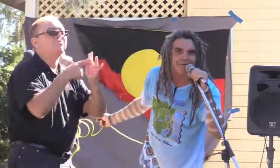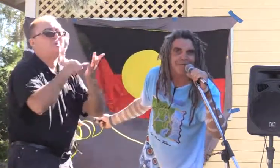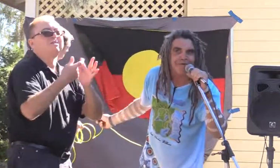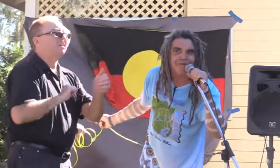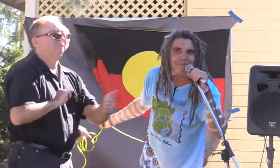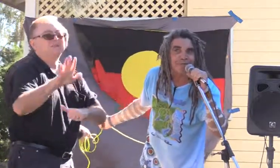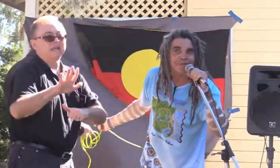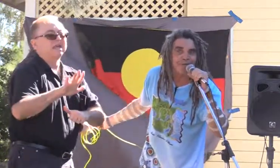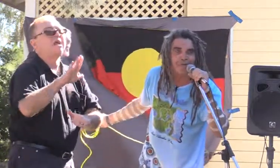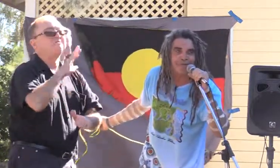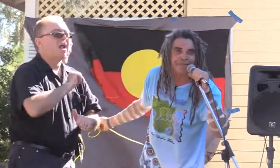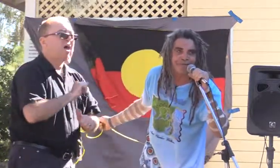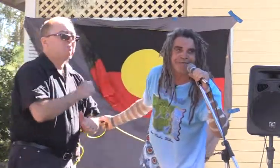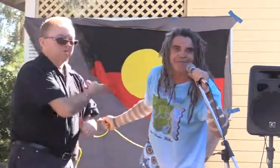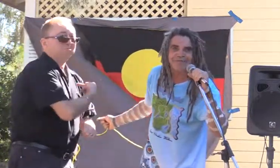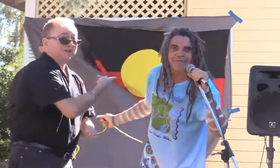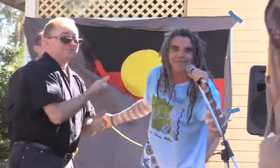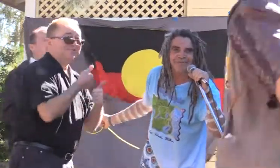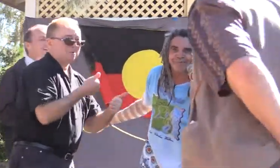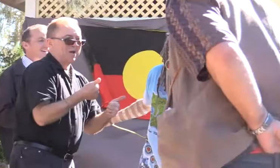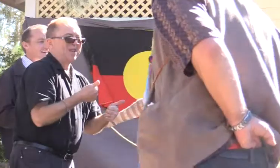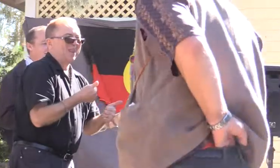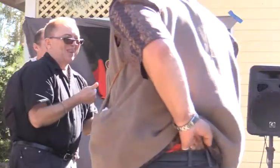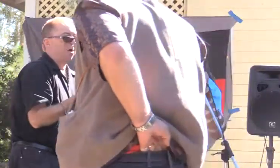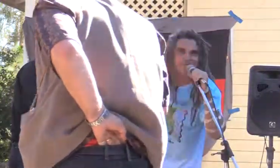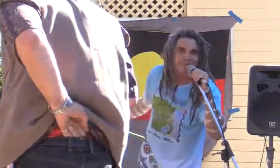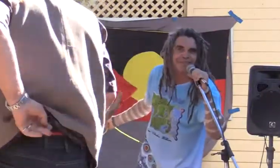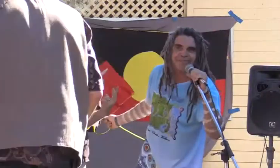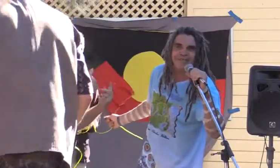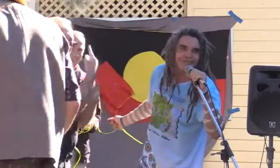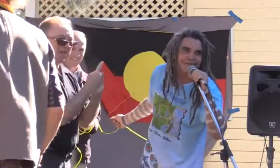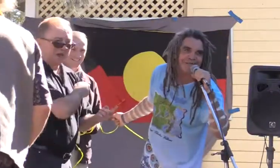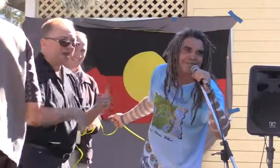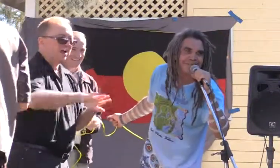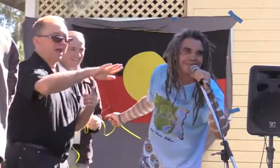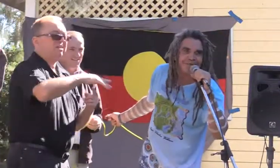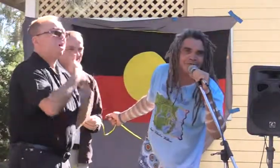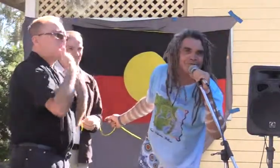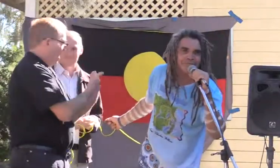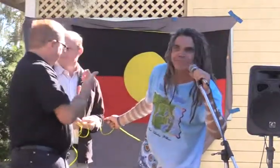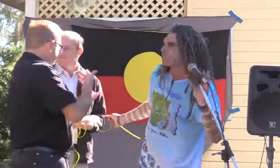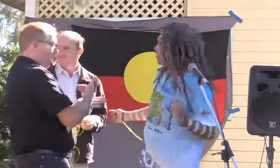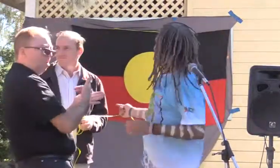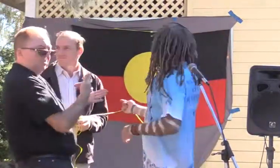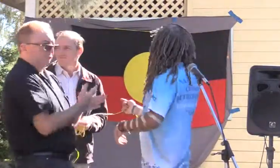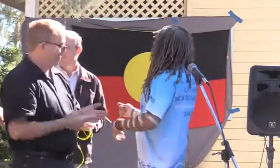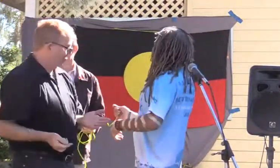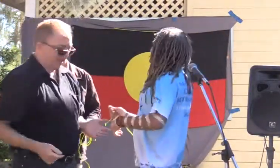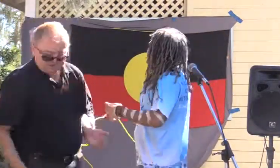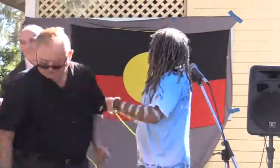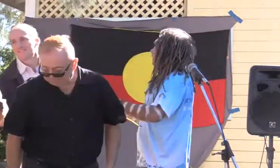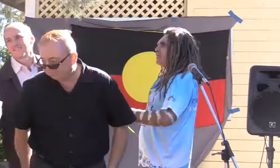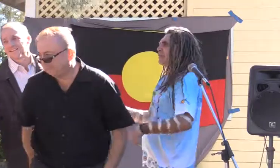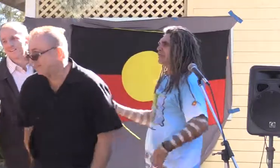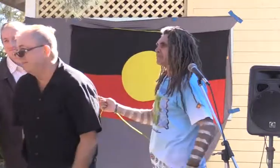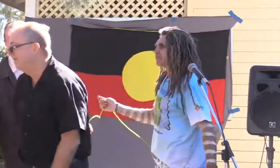Isaac? We get on so well, you know, when we see each other around the place. Yeah, so thanks a lot. All right,